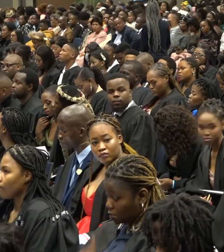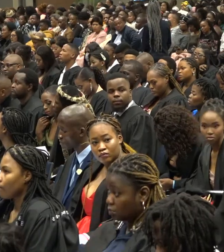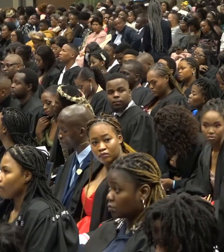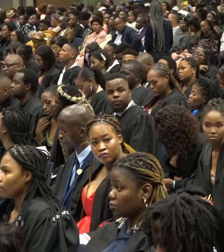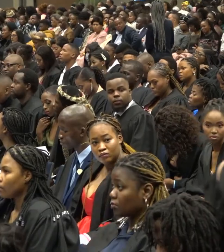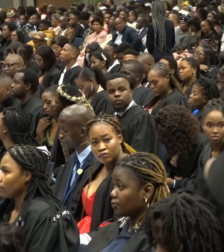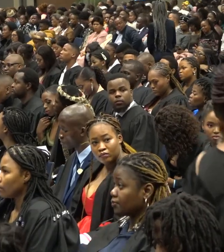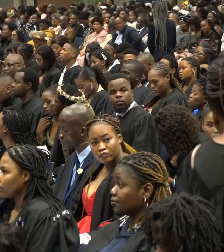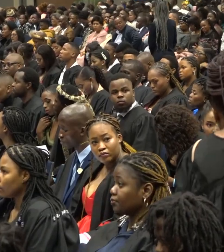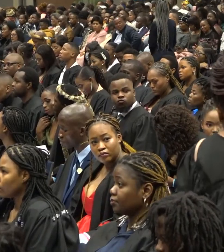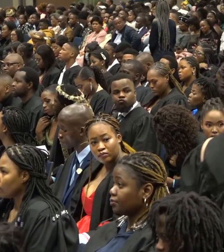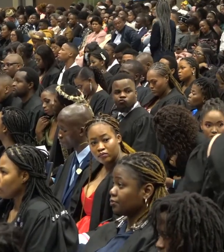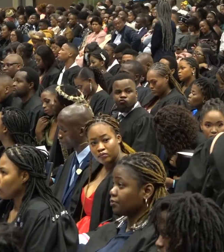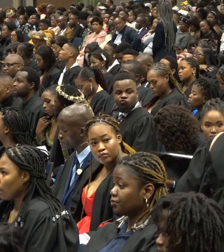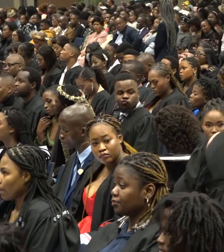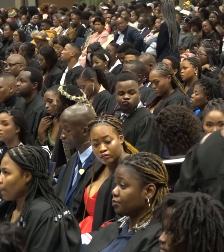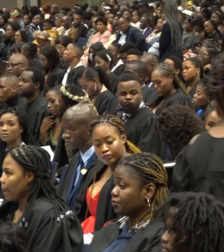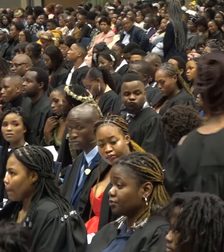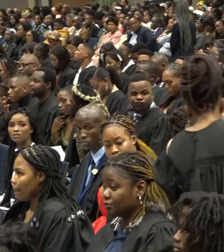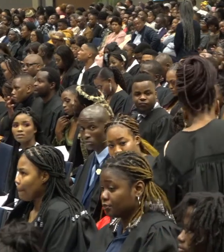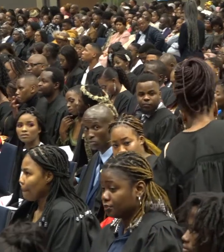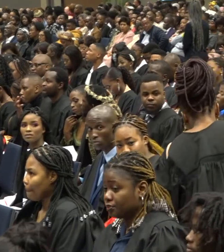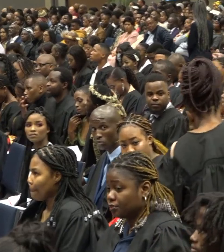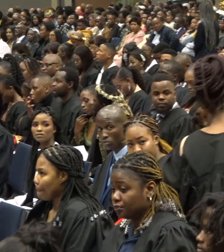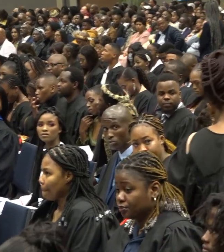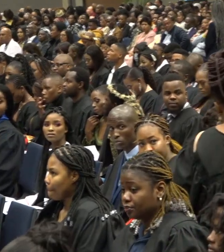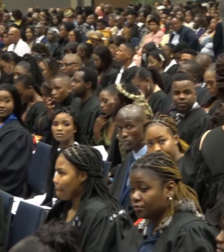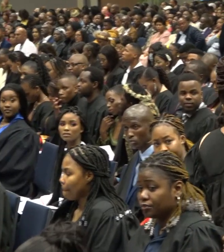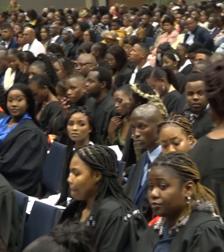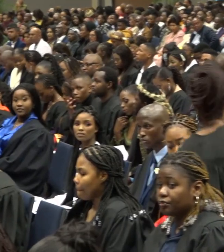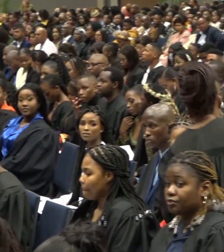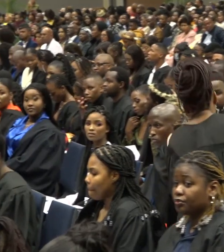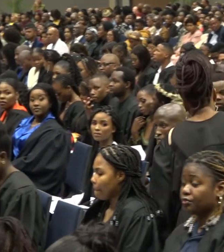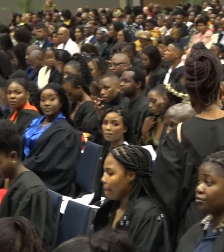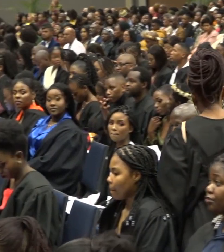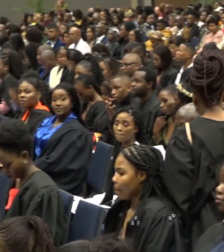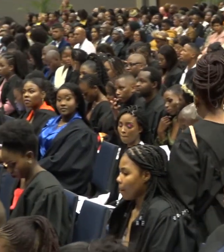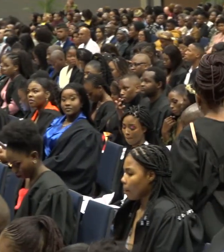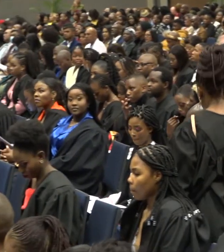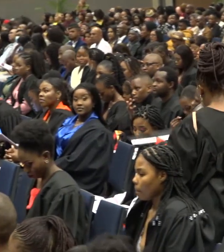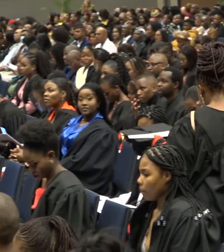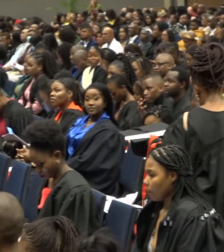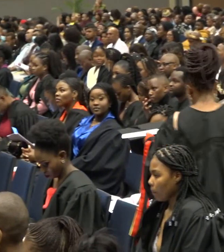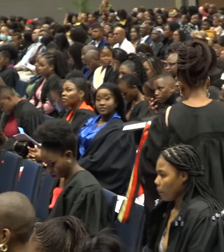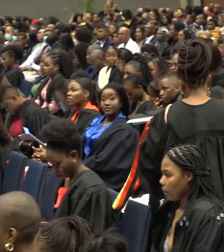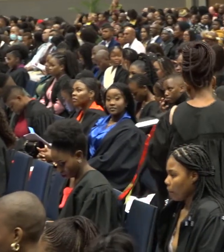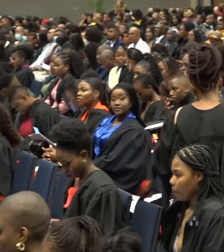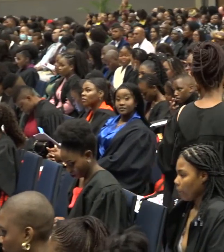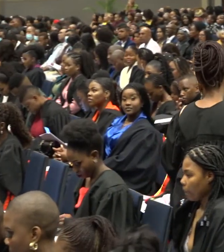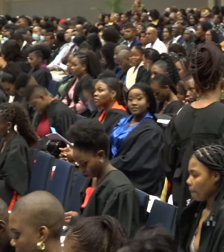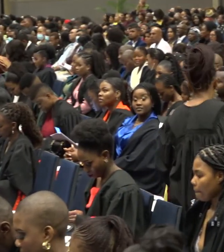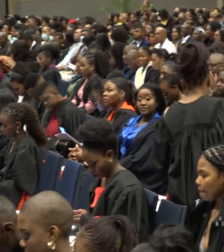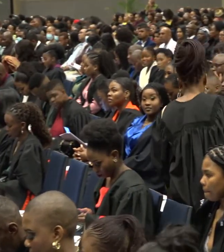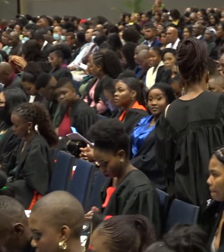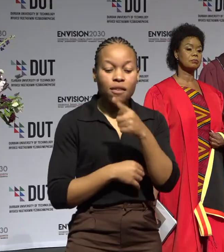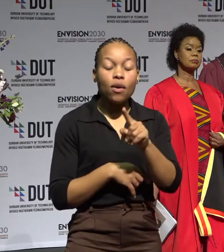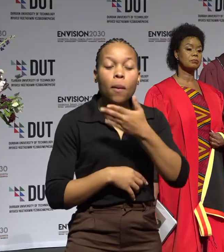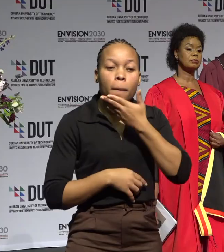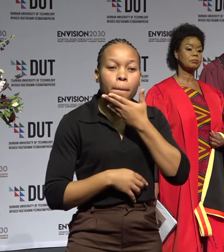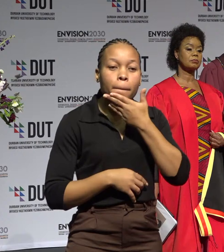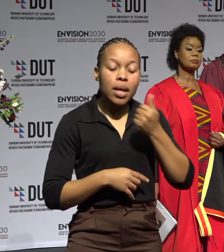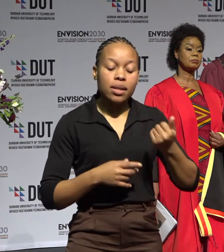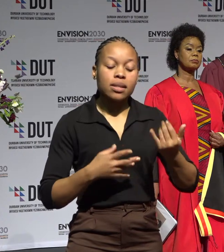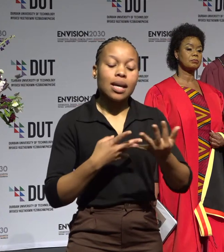awarded an Honorary Citizen of Louisville, the Commonwealth of Kentucky in the USA. Nominated for Outstanding Achievement in Comedy at